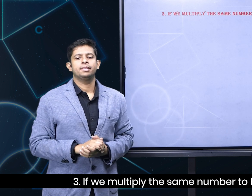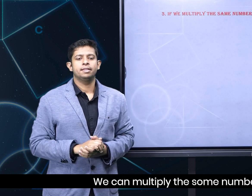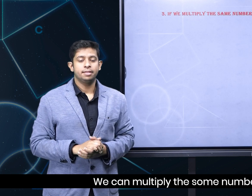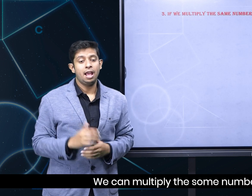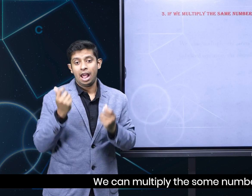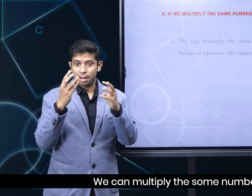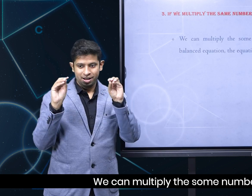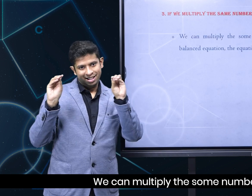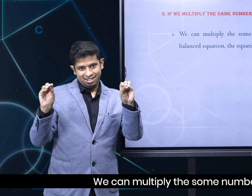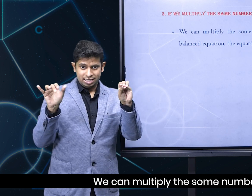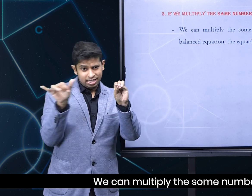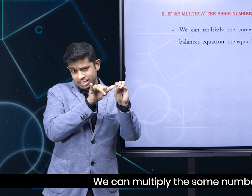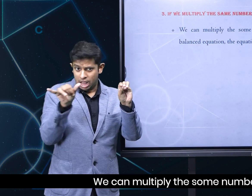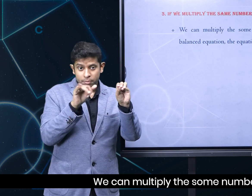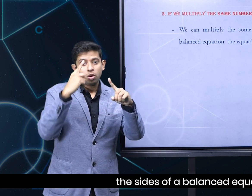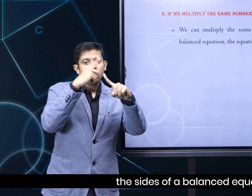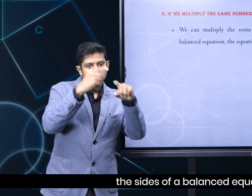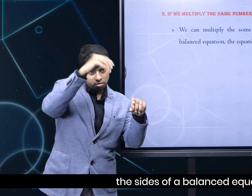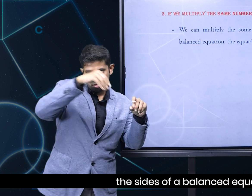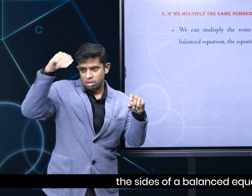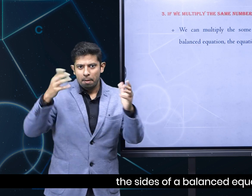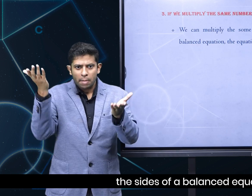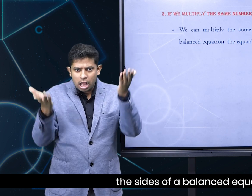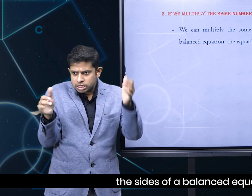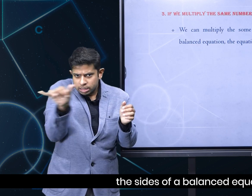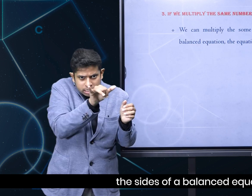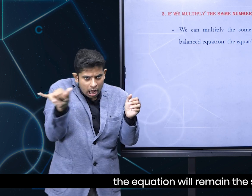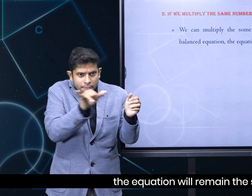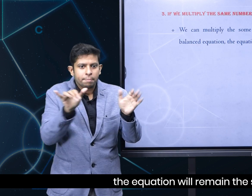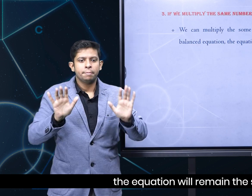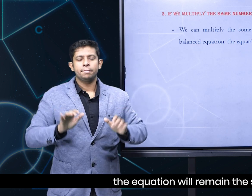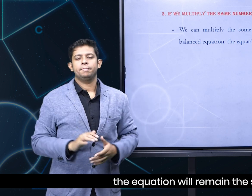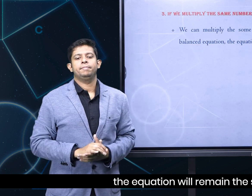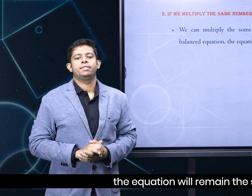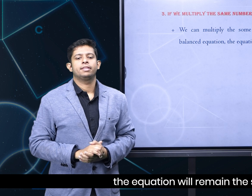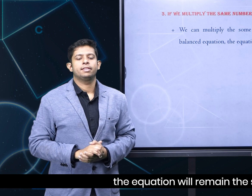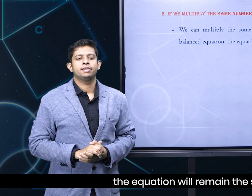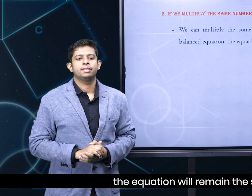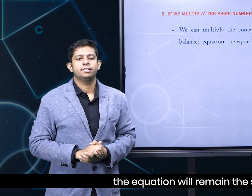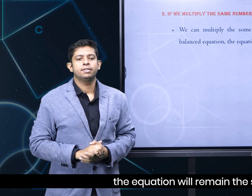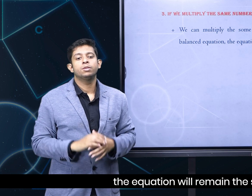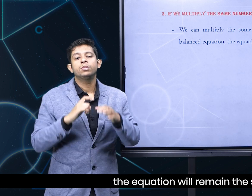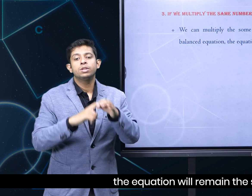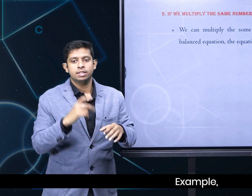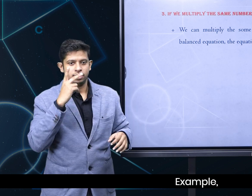we can multiply the same number on both the sides of a balanced equation, the equation will remain the same.